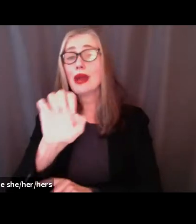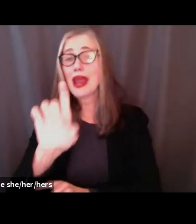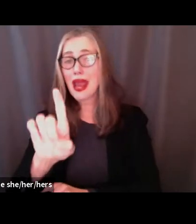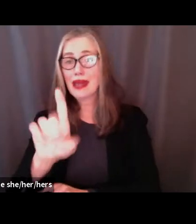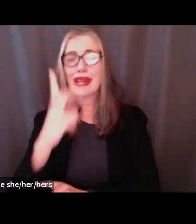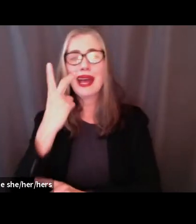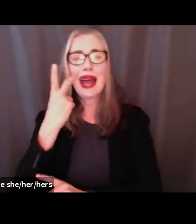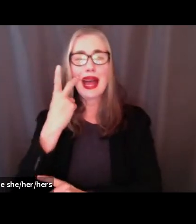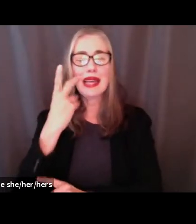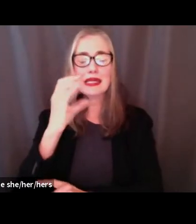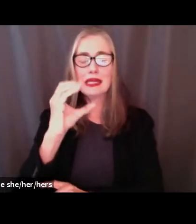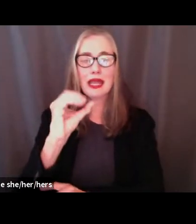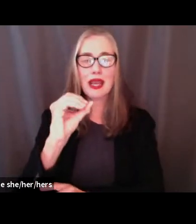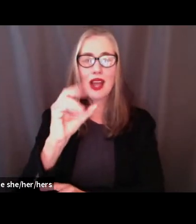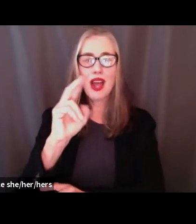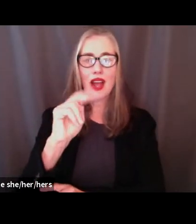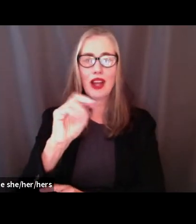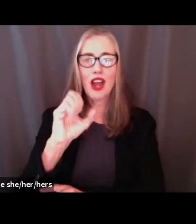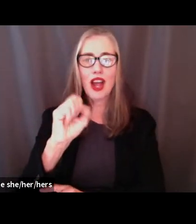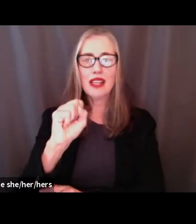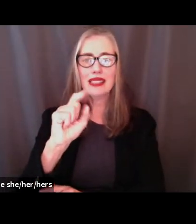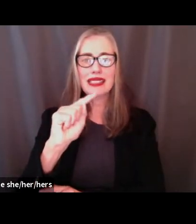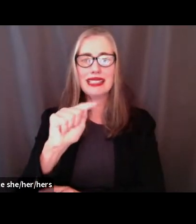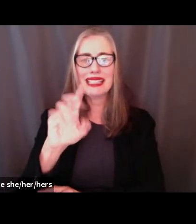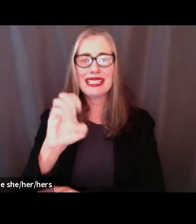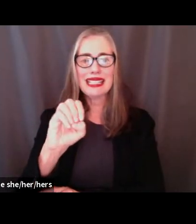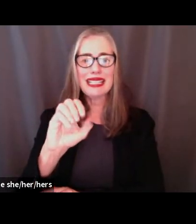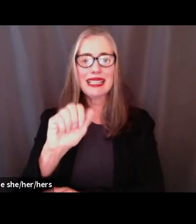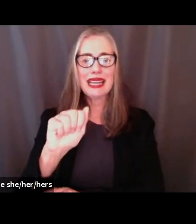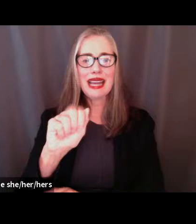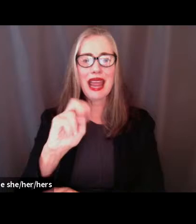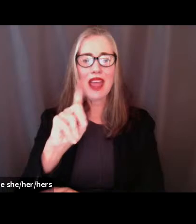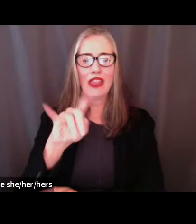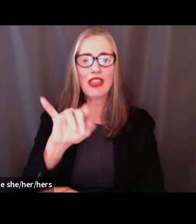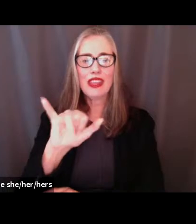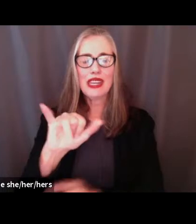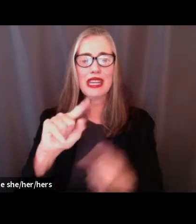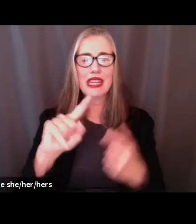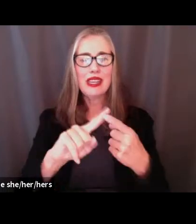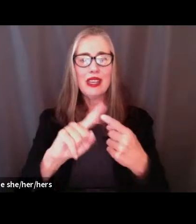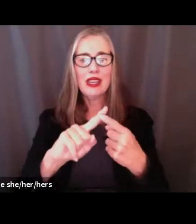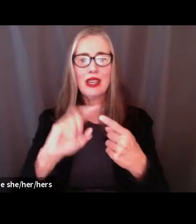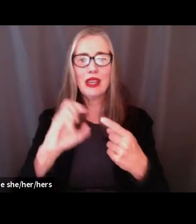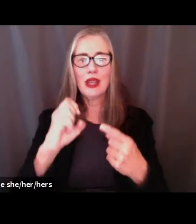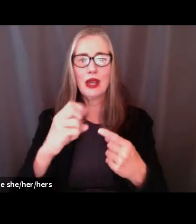Constantine Anthony, Christine Pelosi, and Richard Adler.